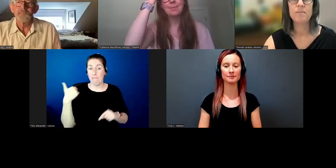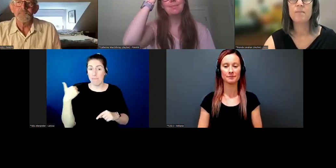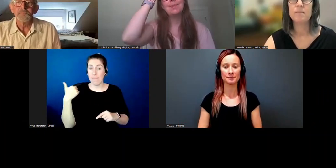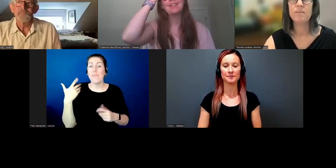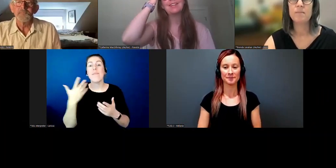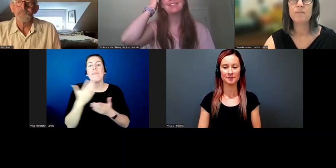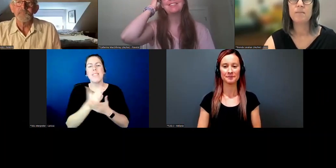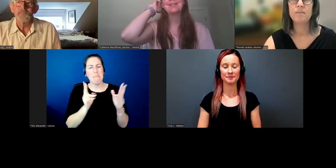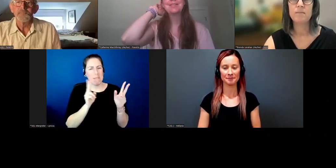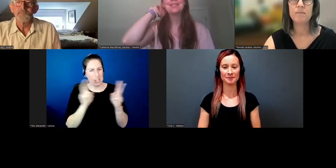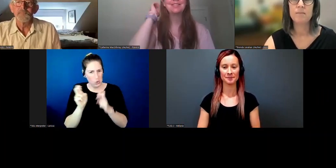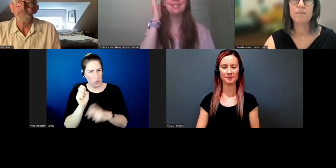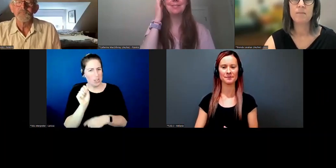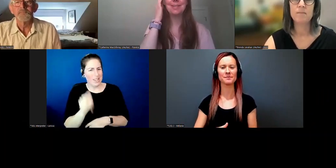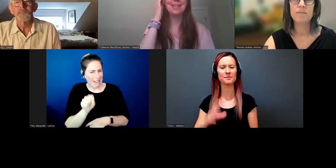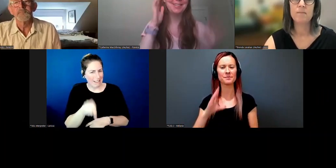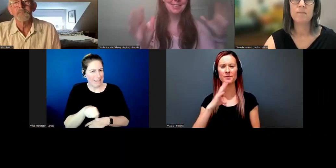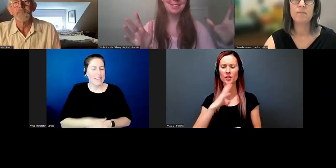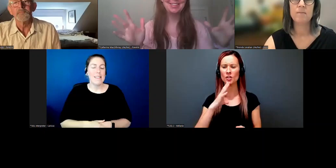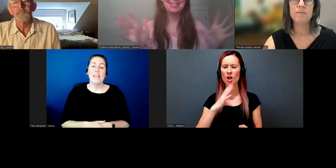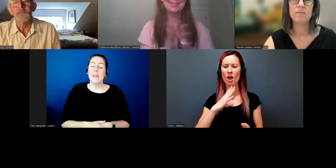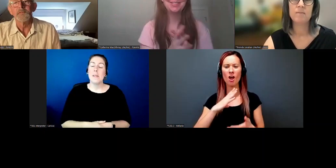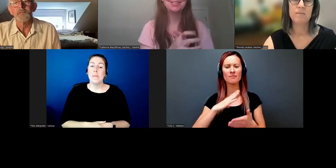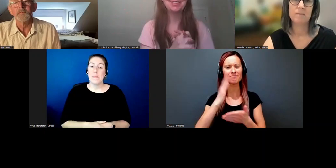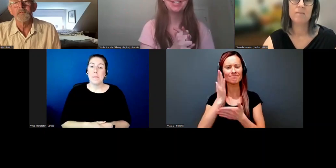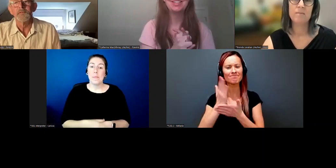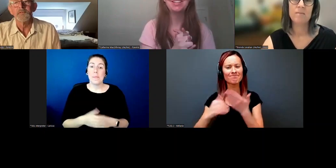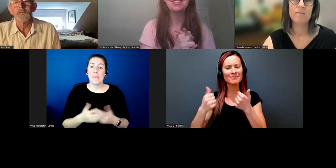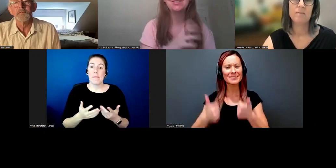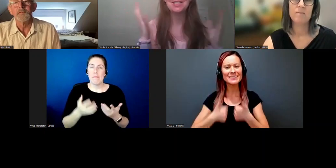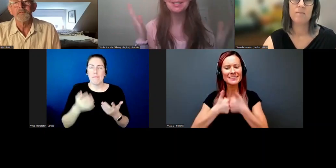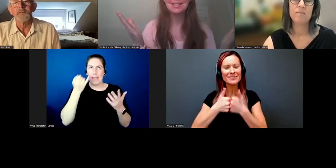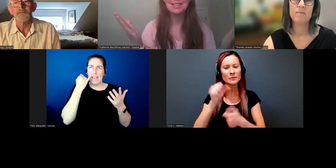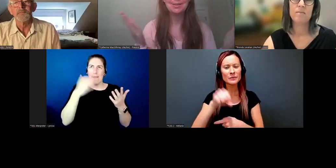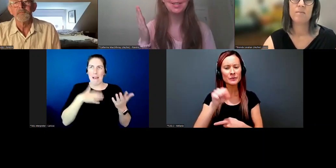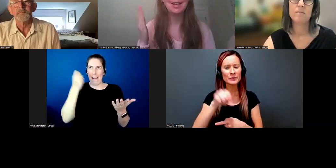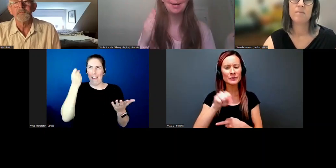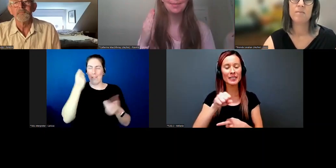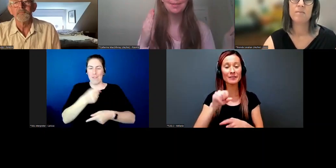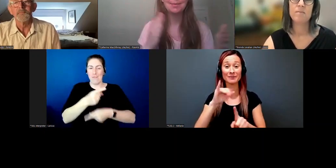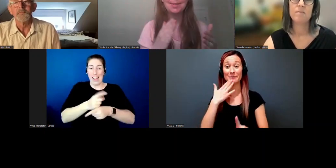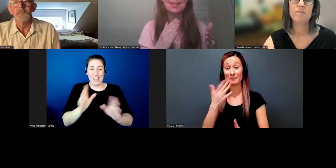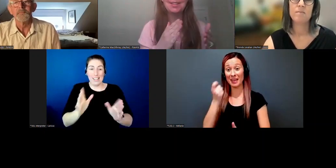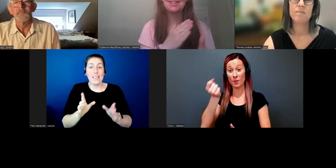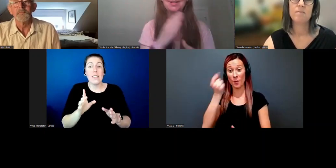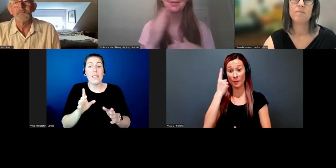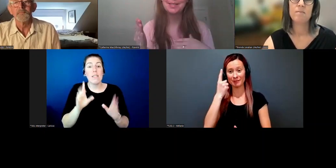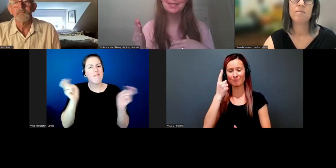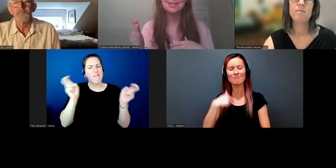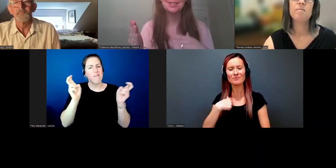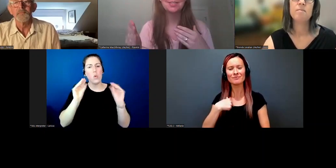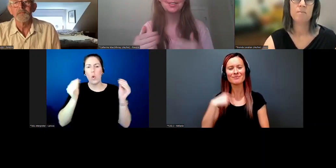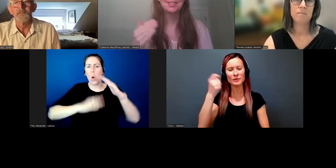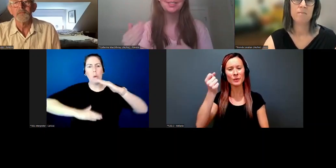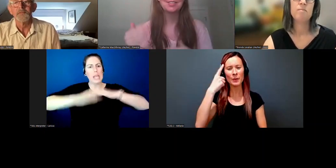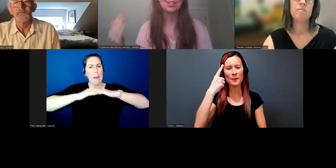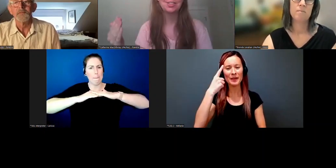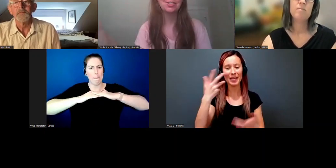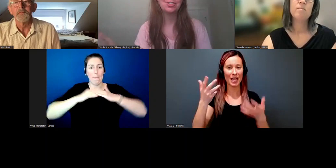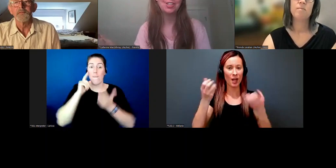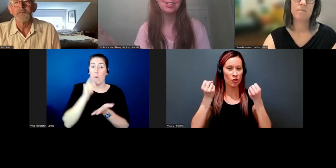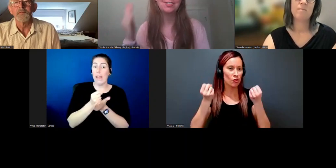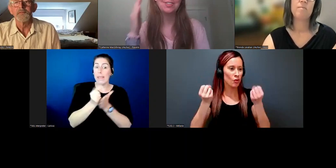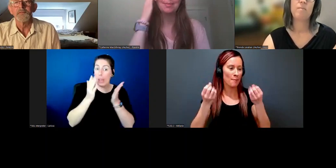think, because there's, if I understand all of this correctly, there's basically no caps on what therapists or services